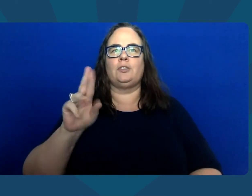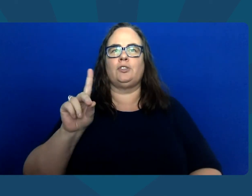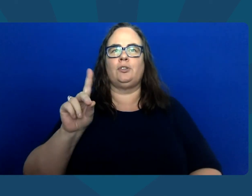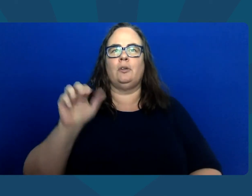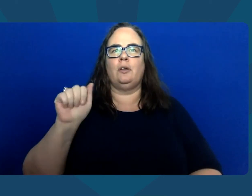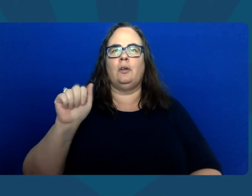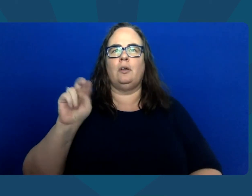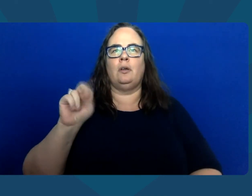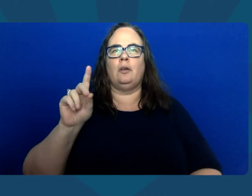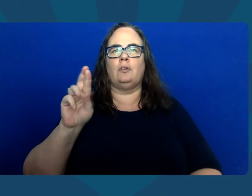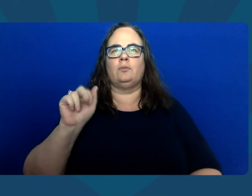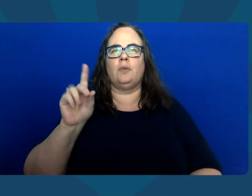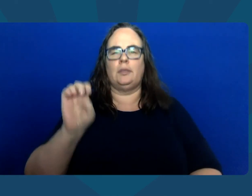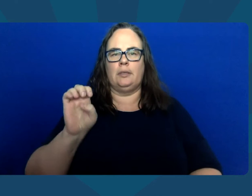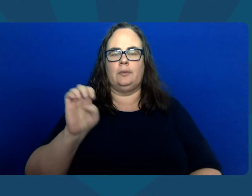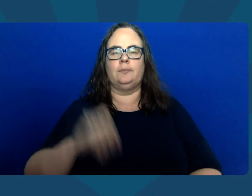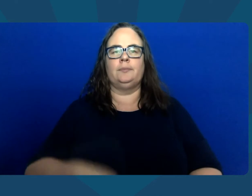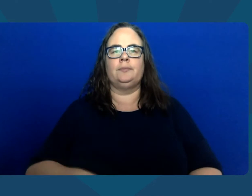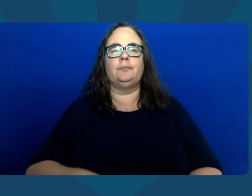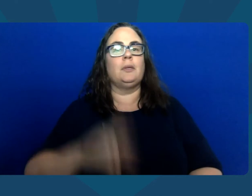29. Richard Andrade.